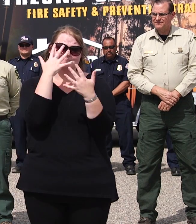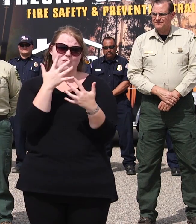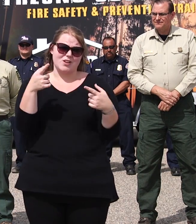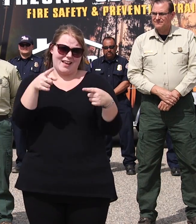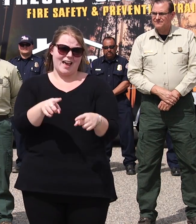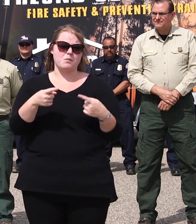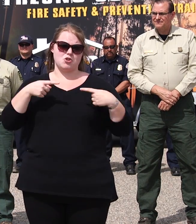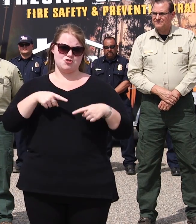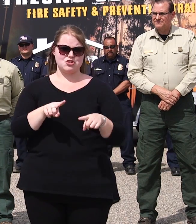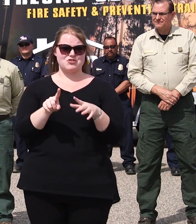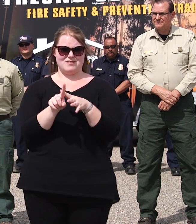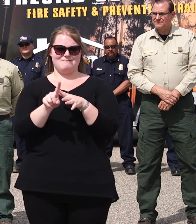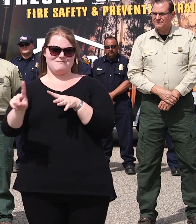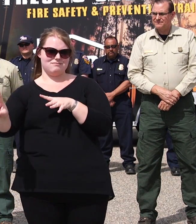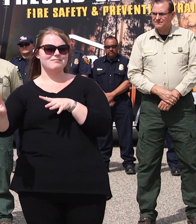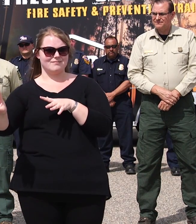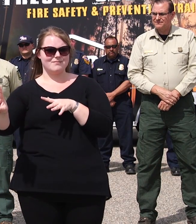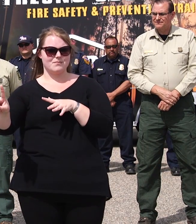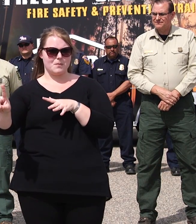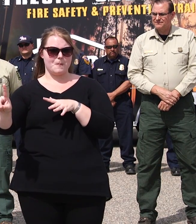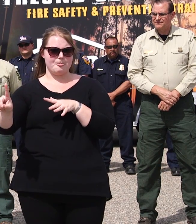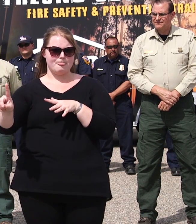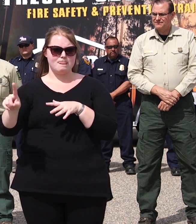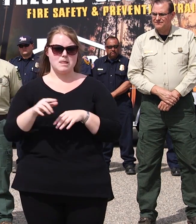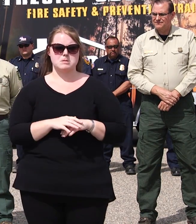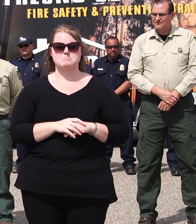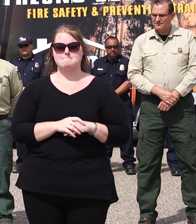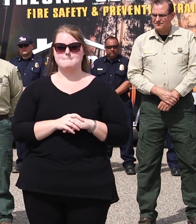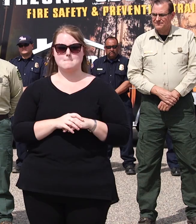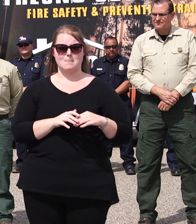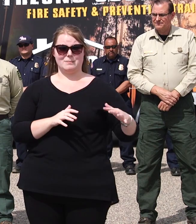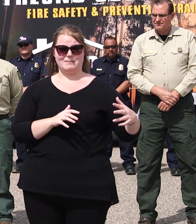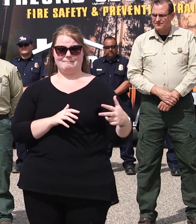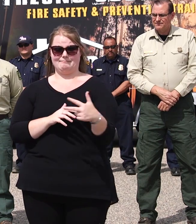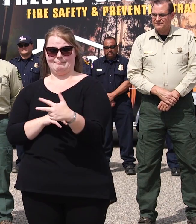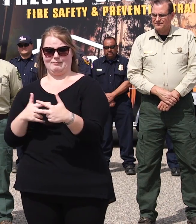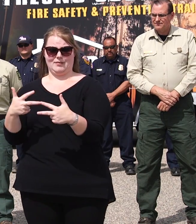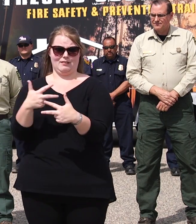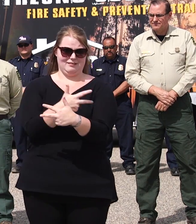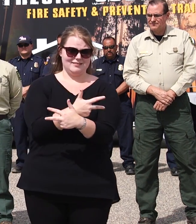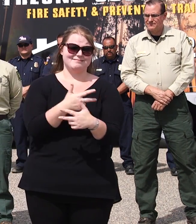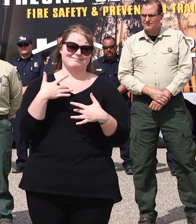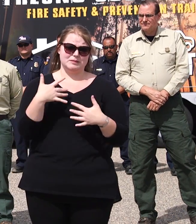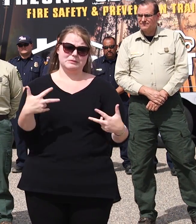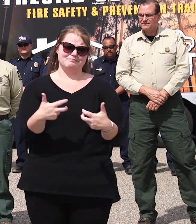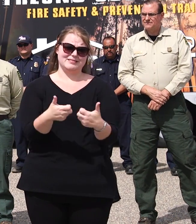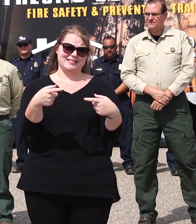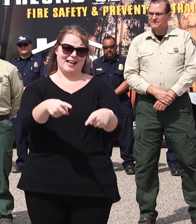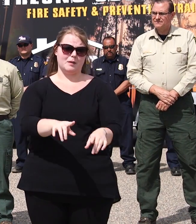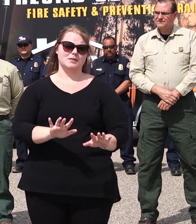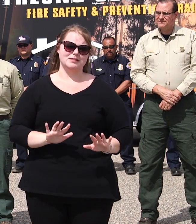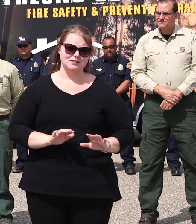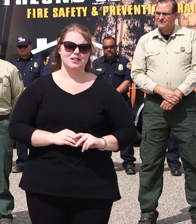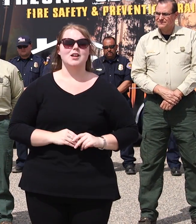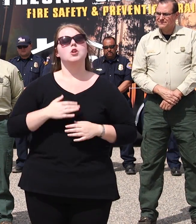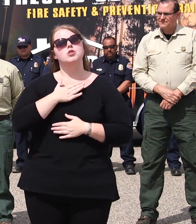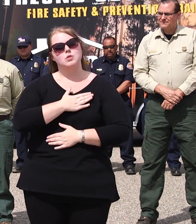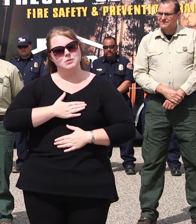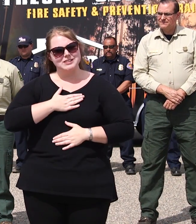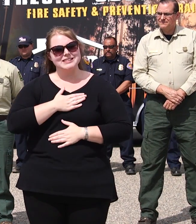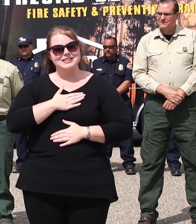during egress and ingress. So please do your